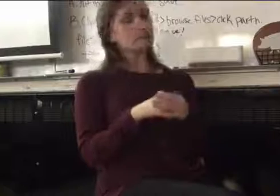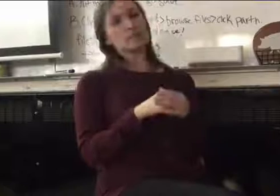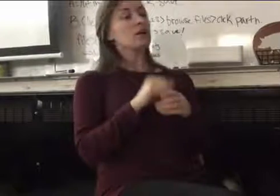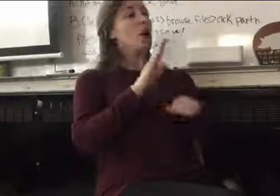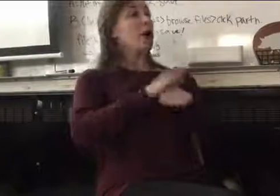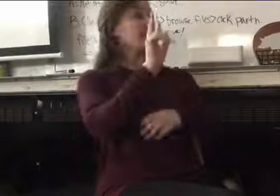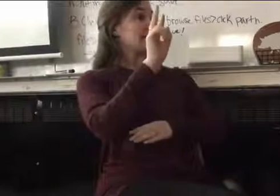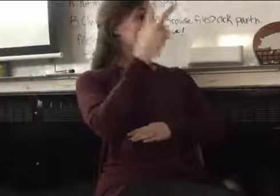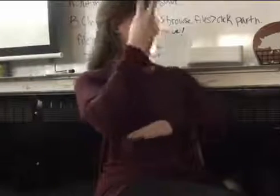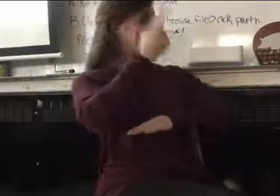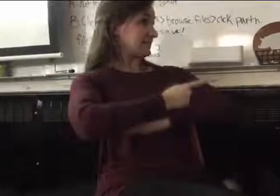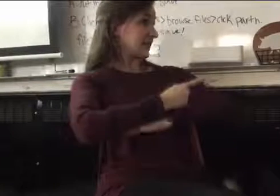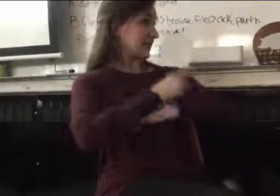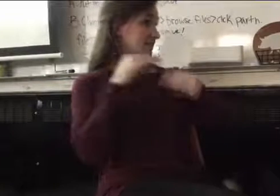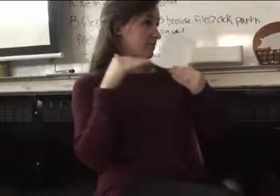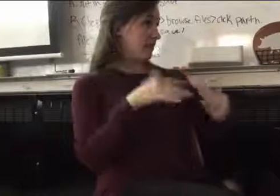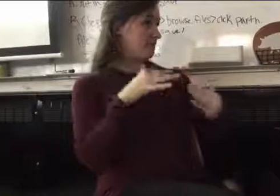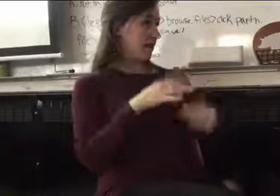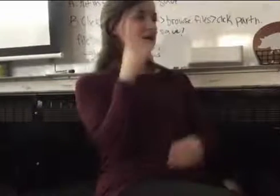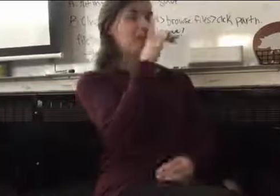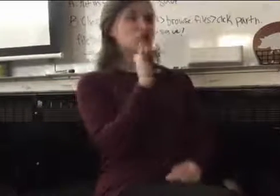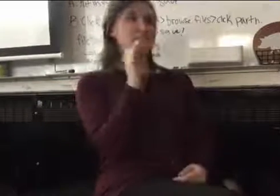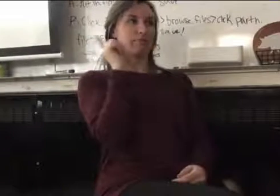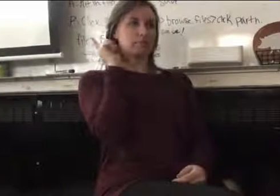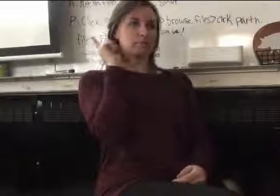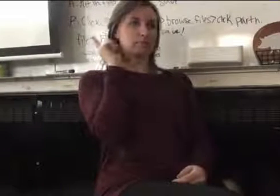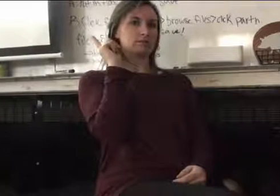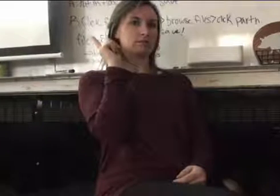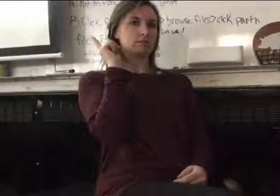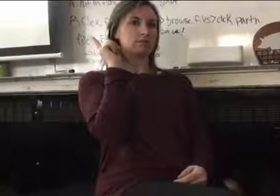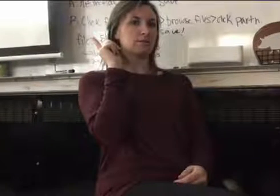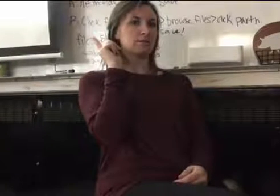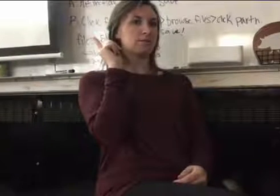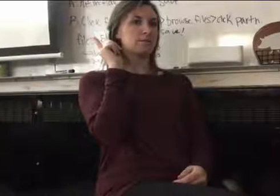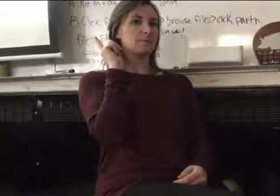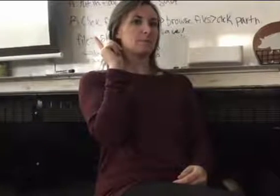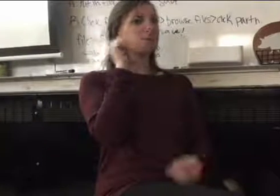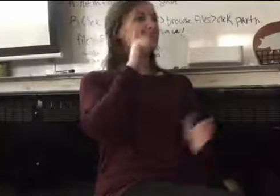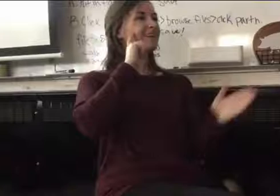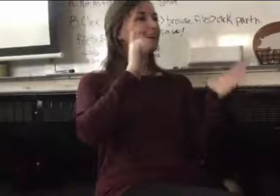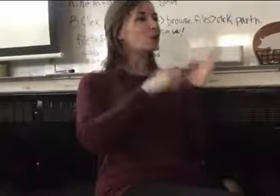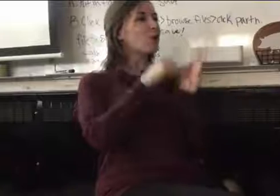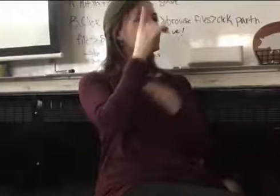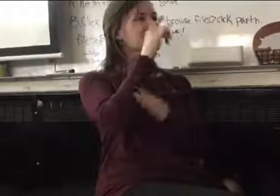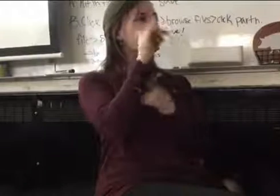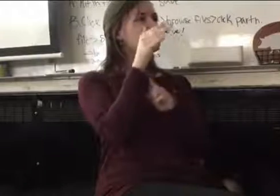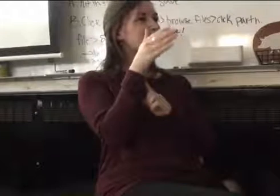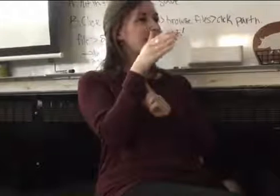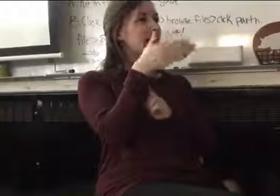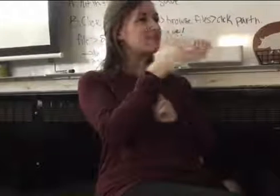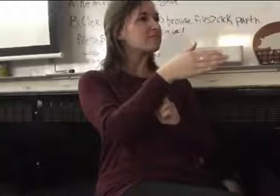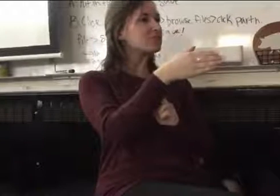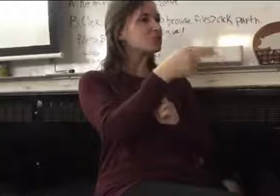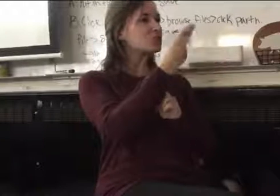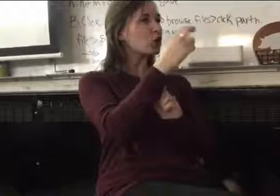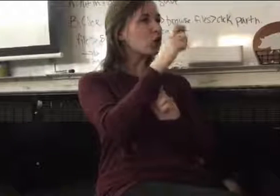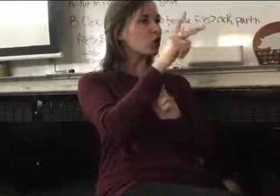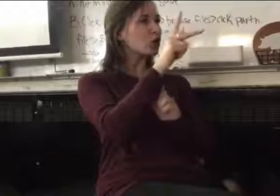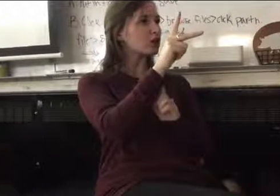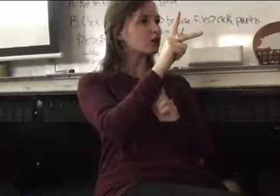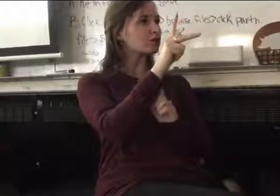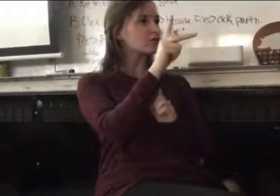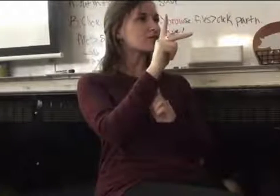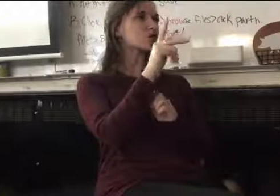the second day, this is what it looks like. Now, if you see, this is like a fish hook. If you've ever heard of the fish hook, that's what you're looking at right